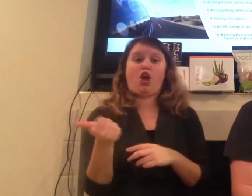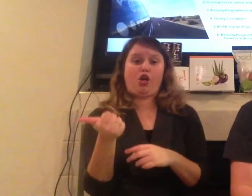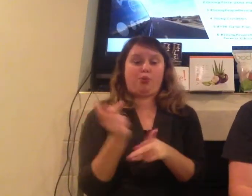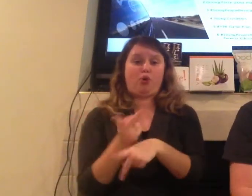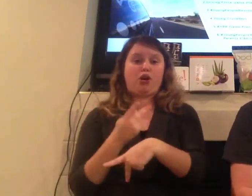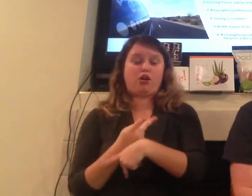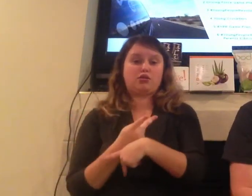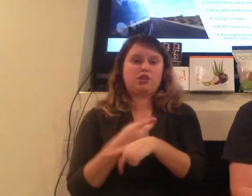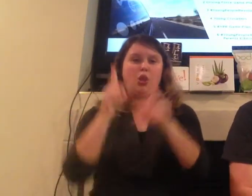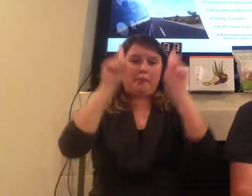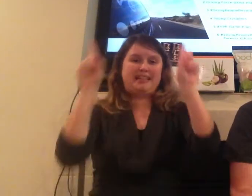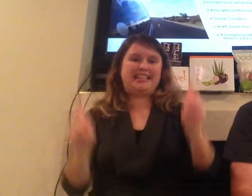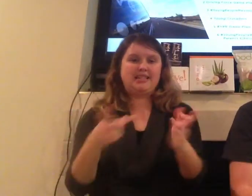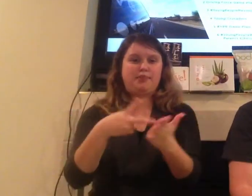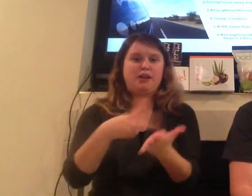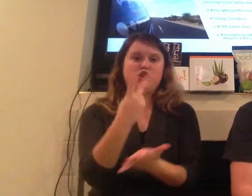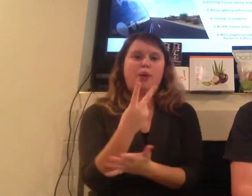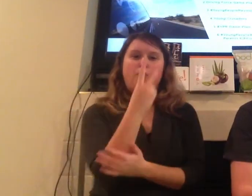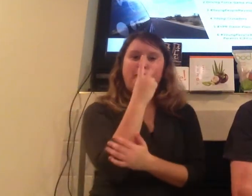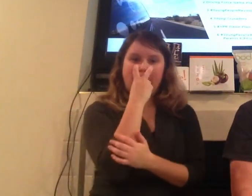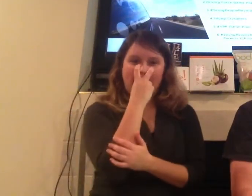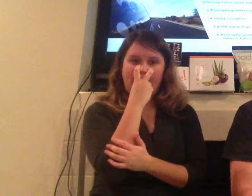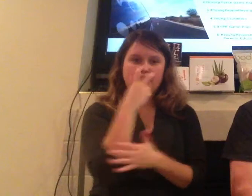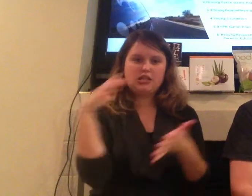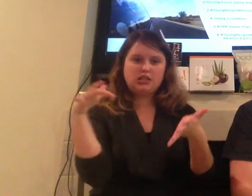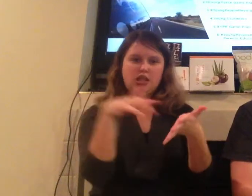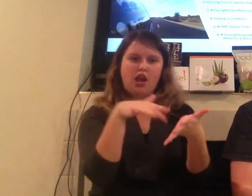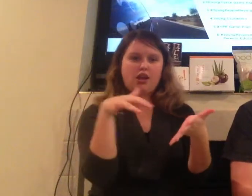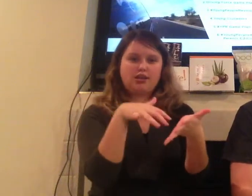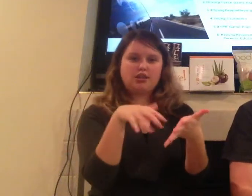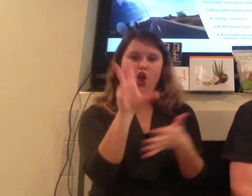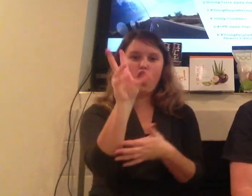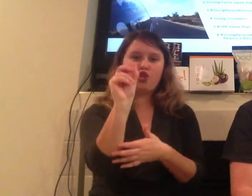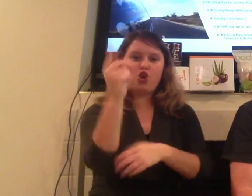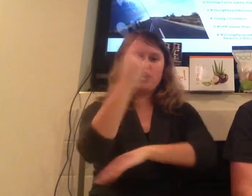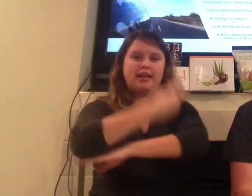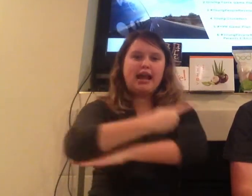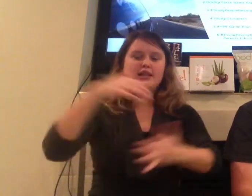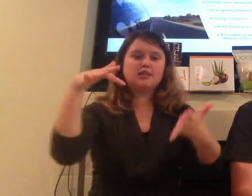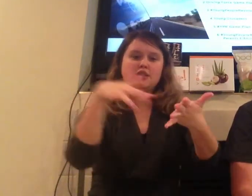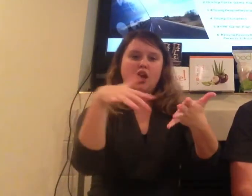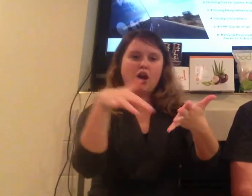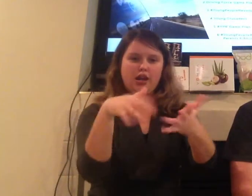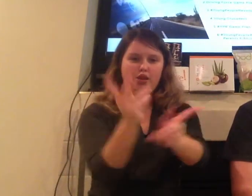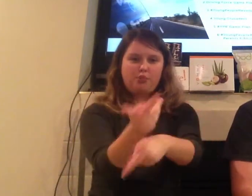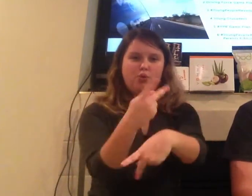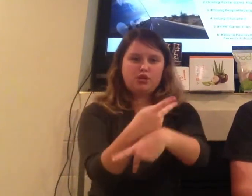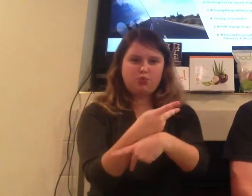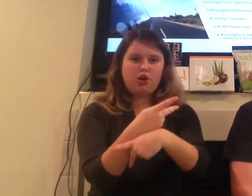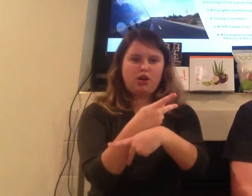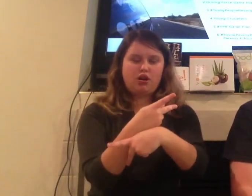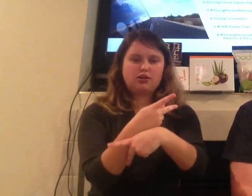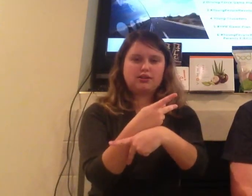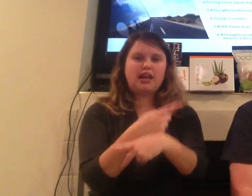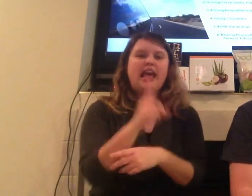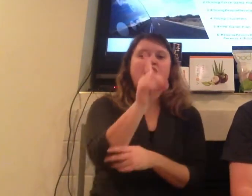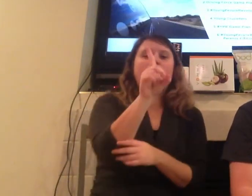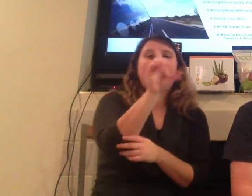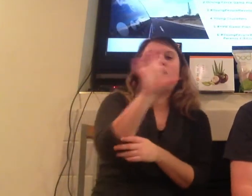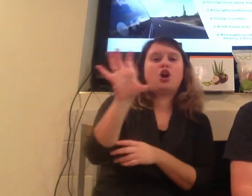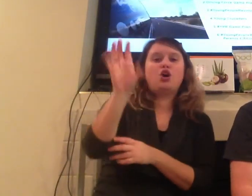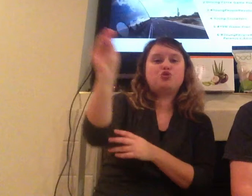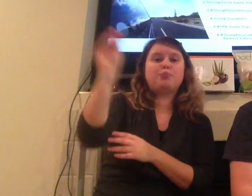by 2 double-blind placebo studies. Guys, a 30-day study of the product Vemma had a